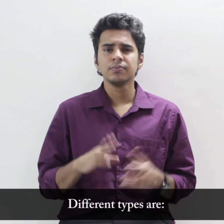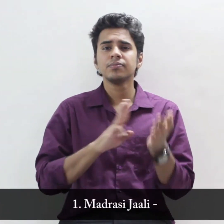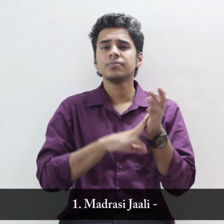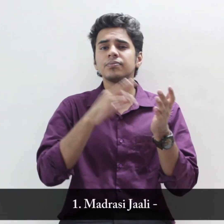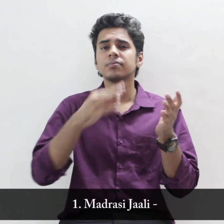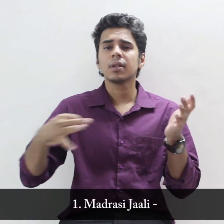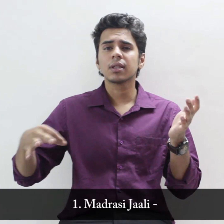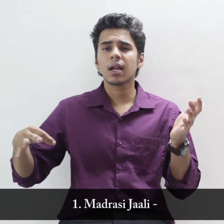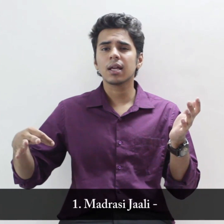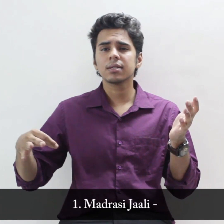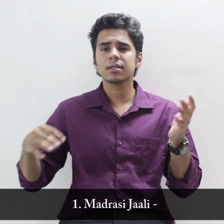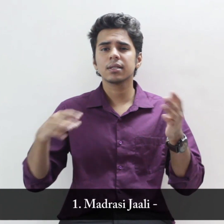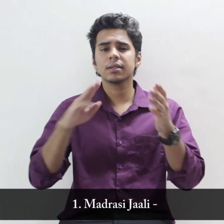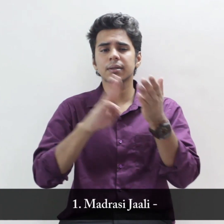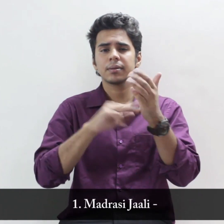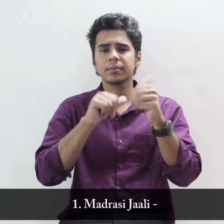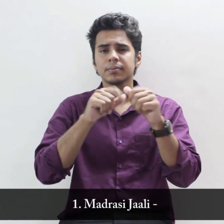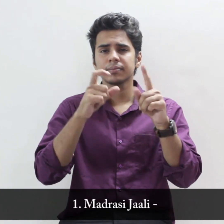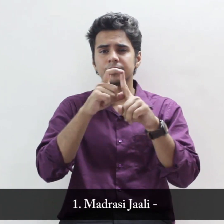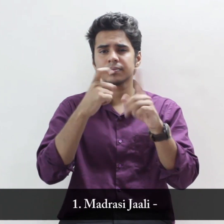Number 1. Madrasi Jali.